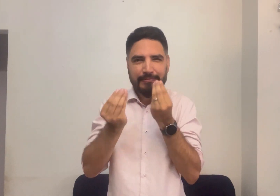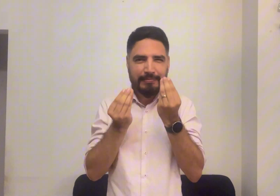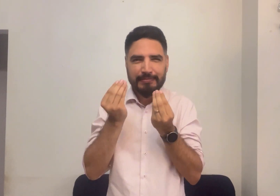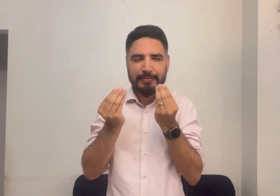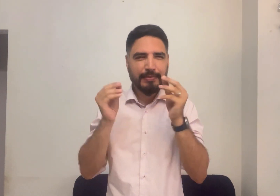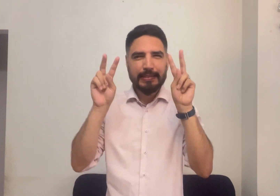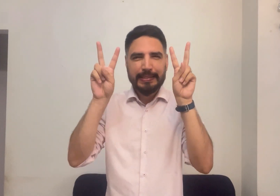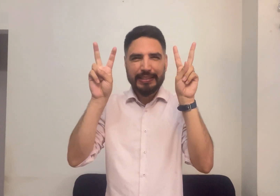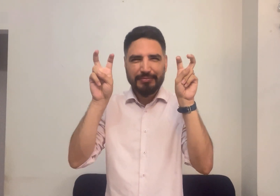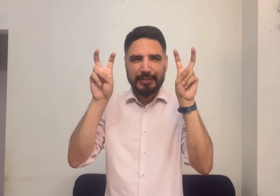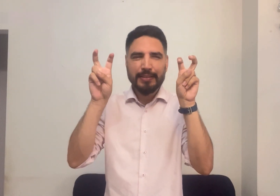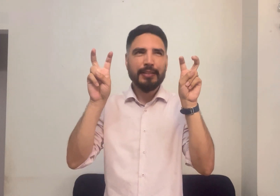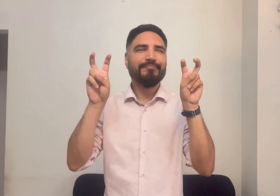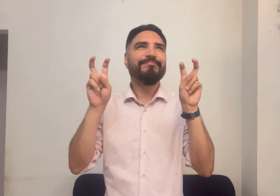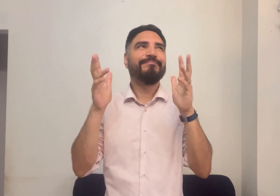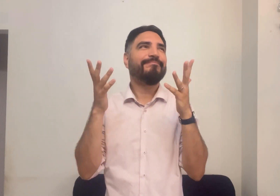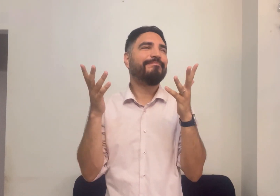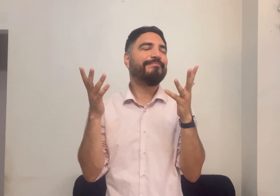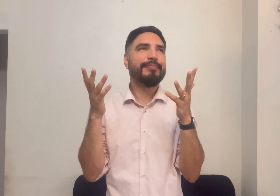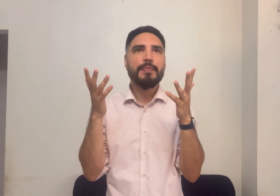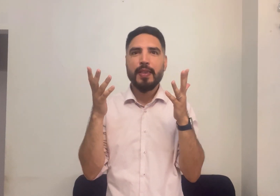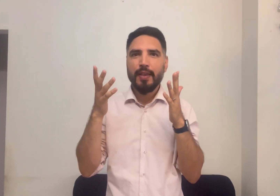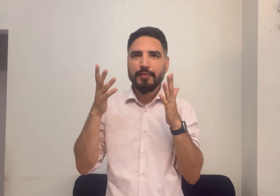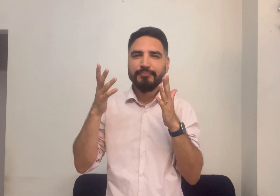Now I'm going to talk about a deep topic,